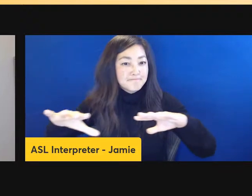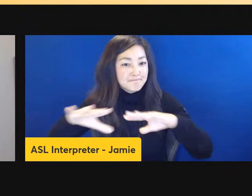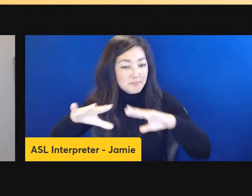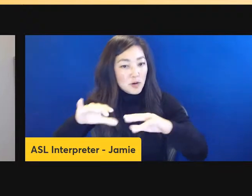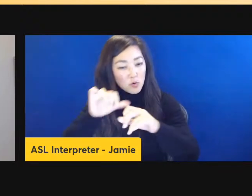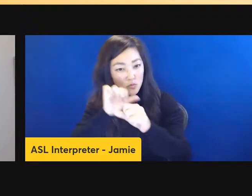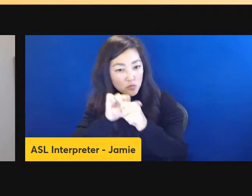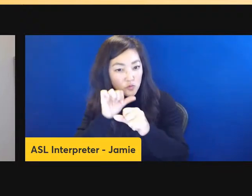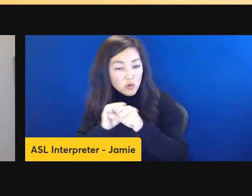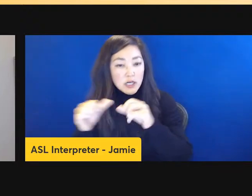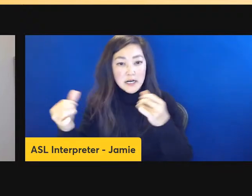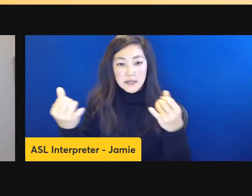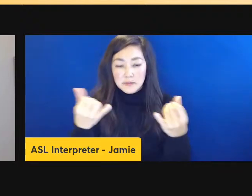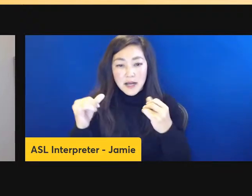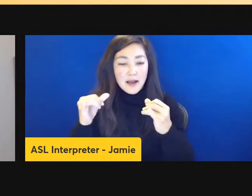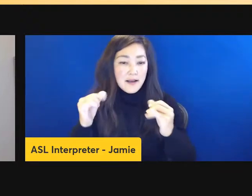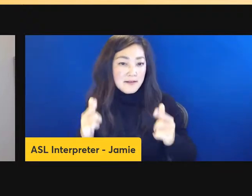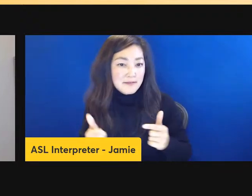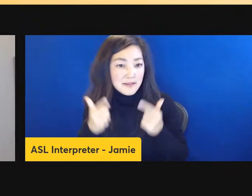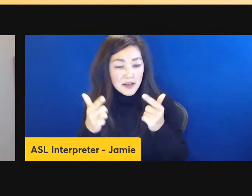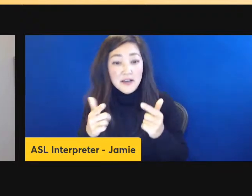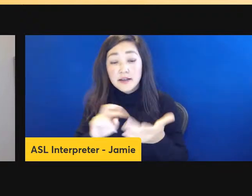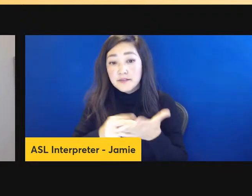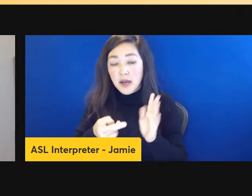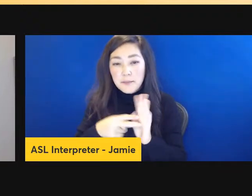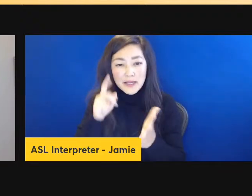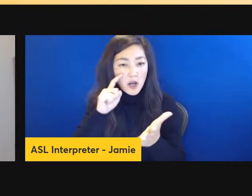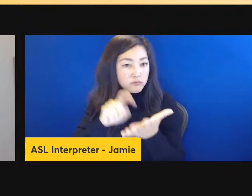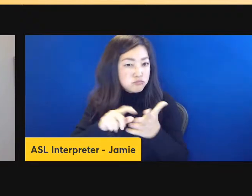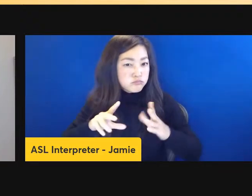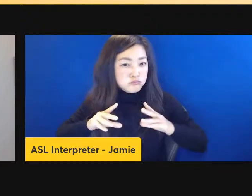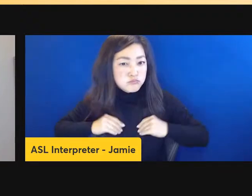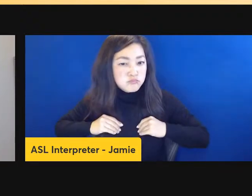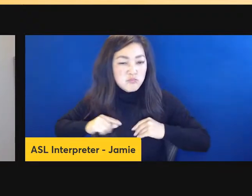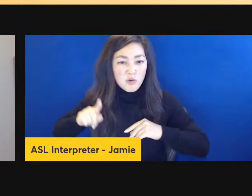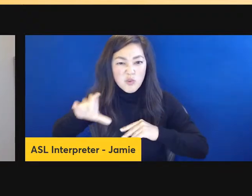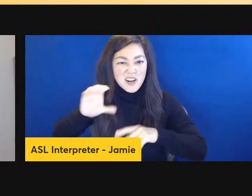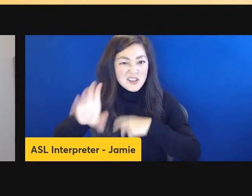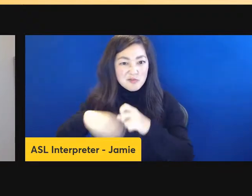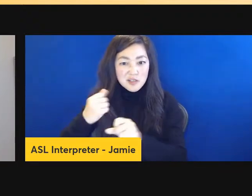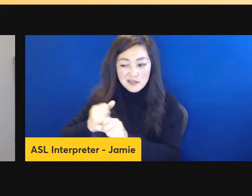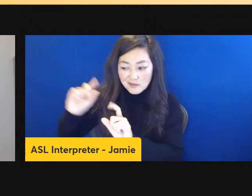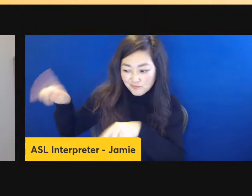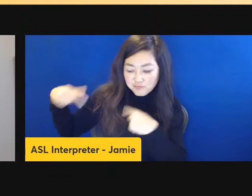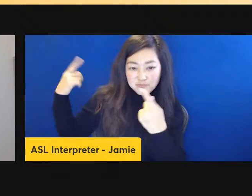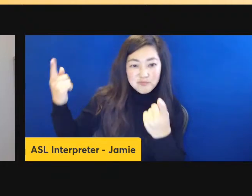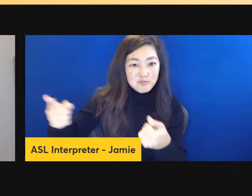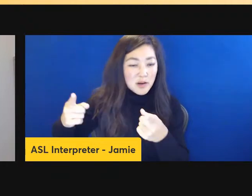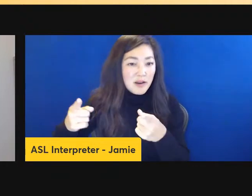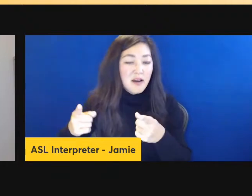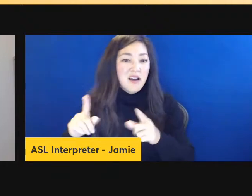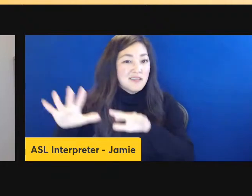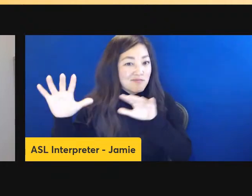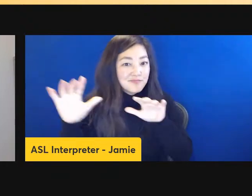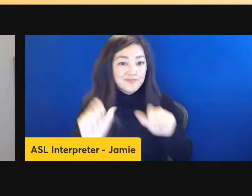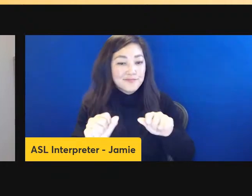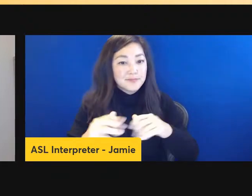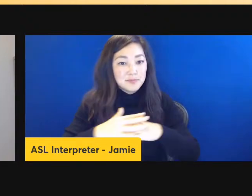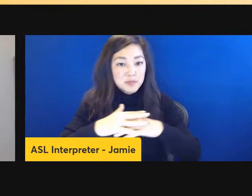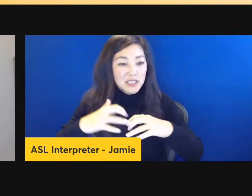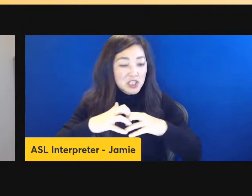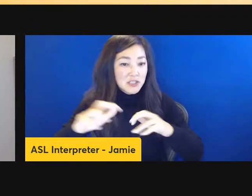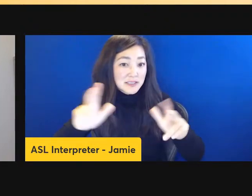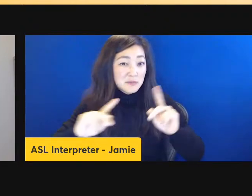work and live means acknowledging the hundreds of years of colonization of Indigenous peoples all across